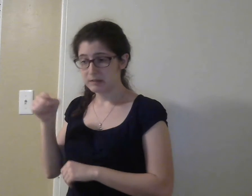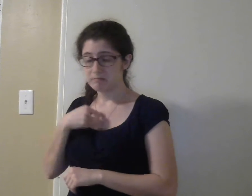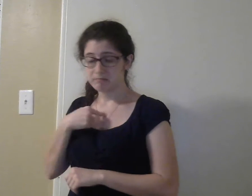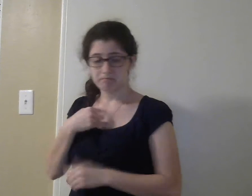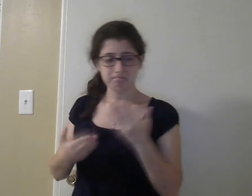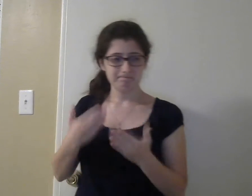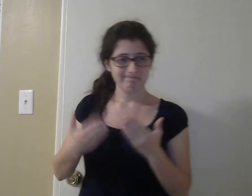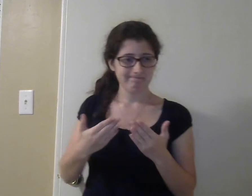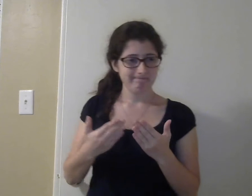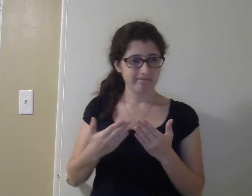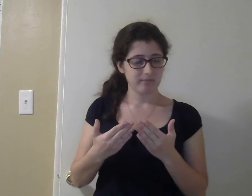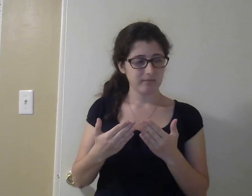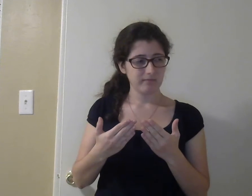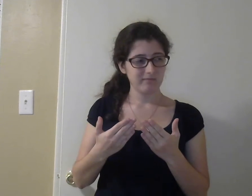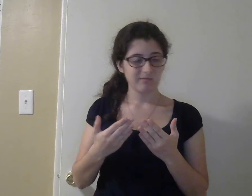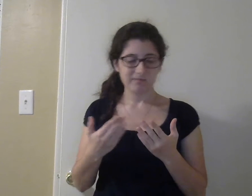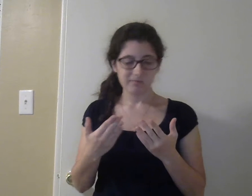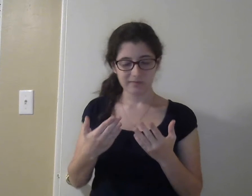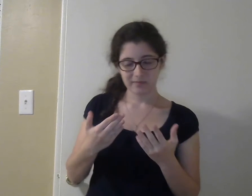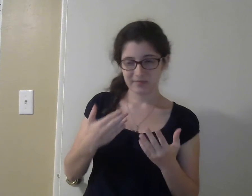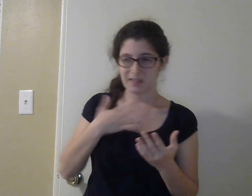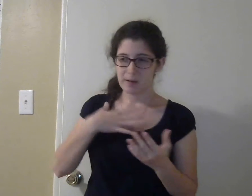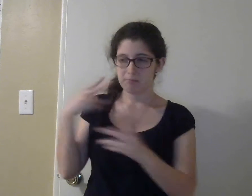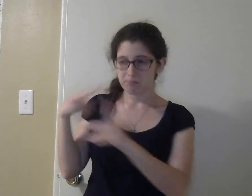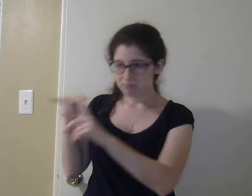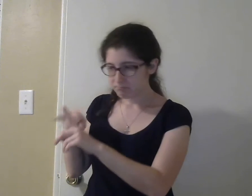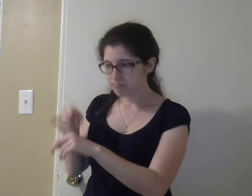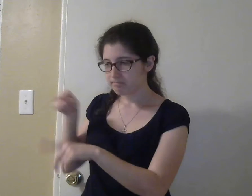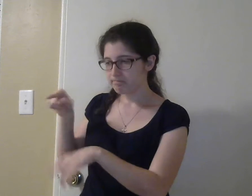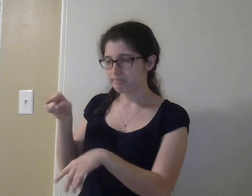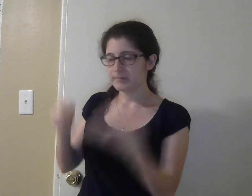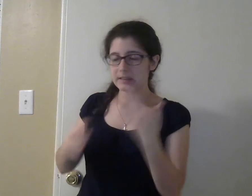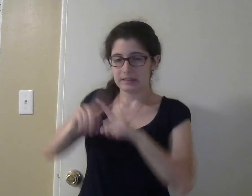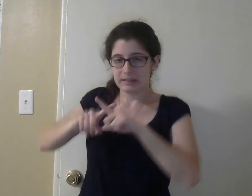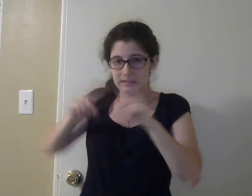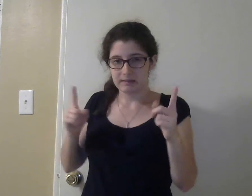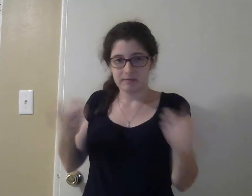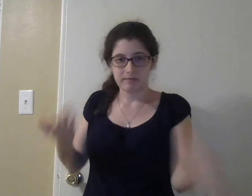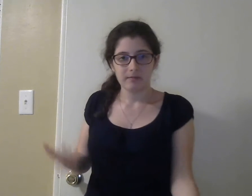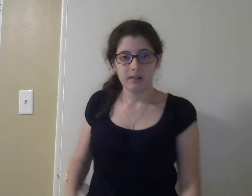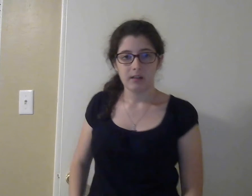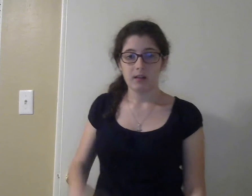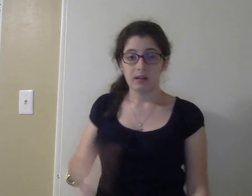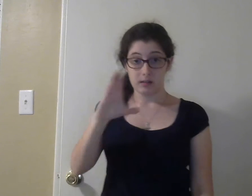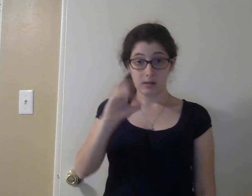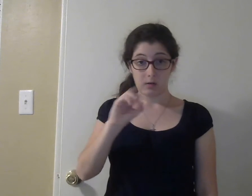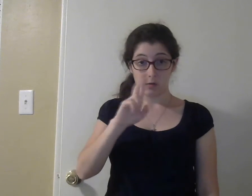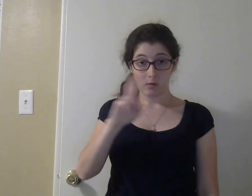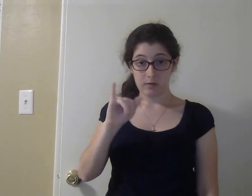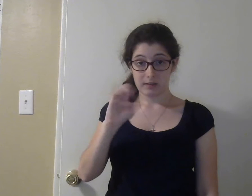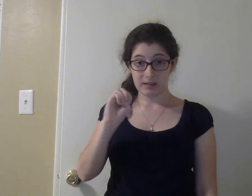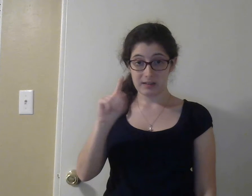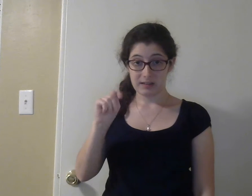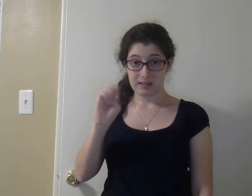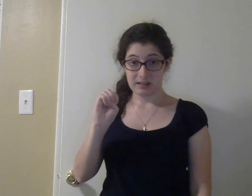was in a concentration camp, and before she was taken there, knowing that she might someday have to pay with her life,